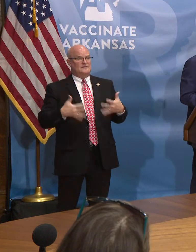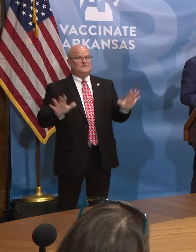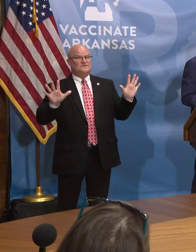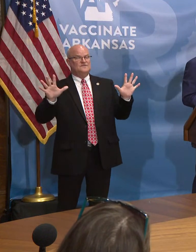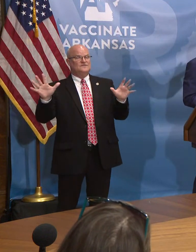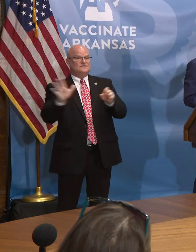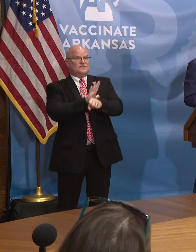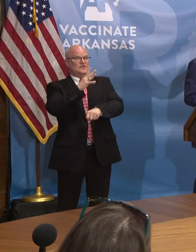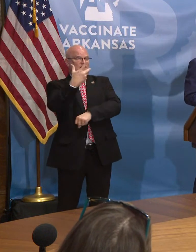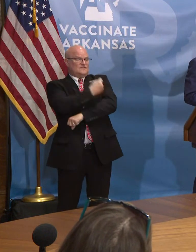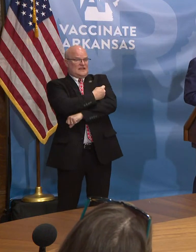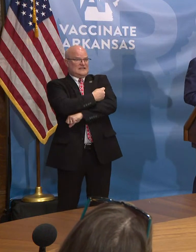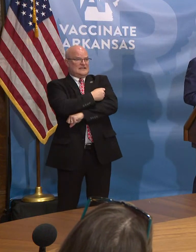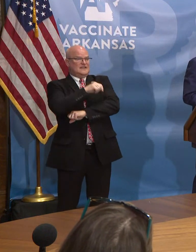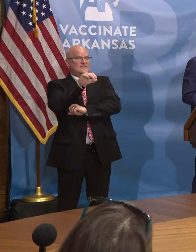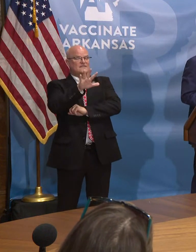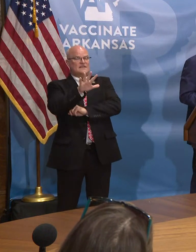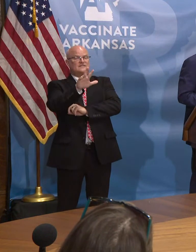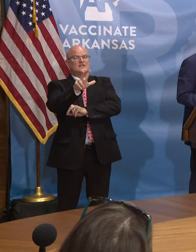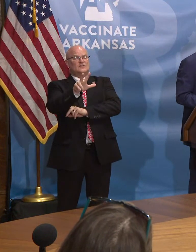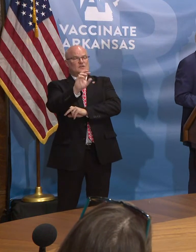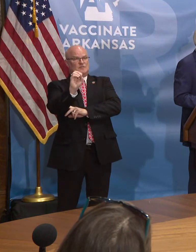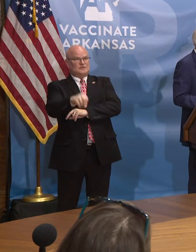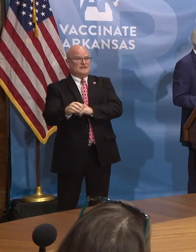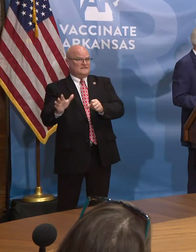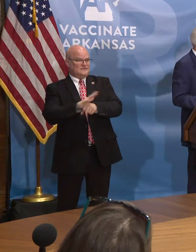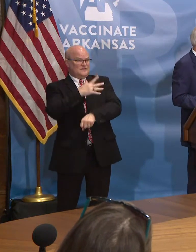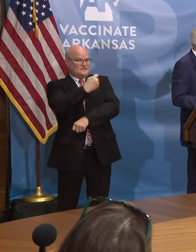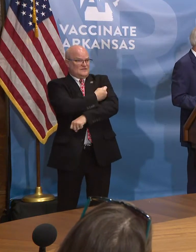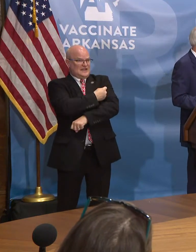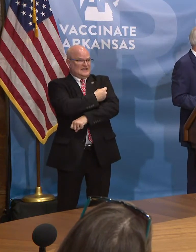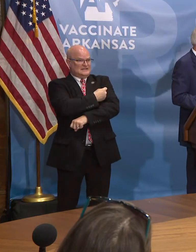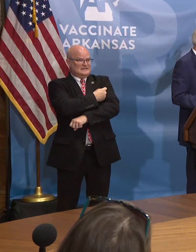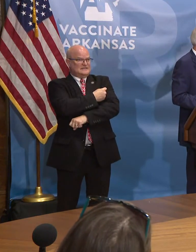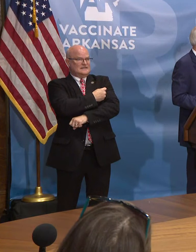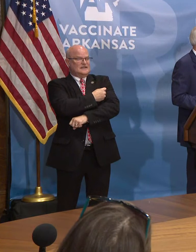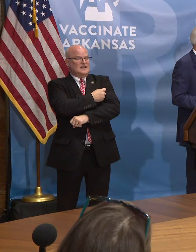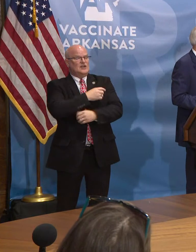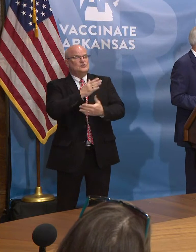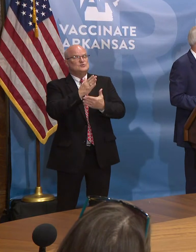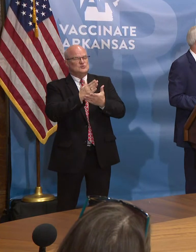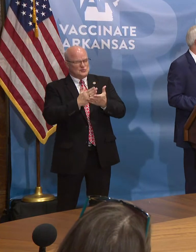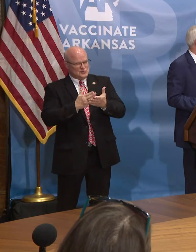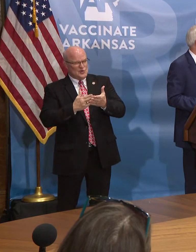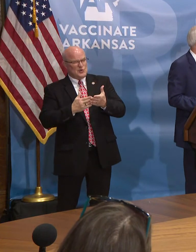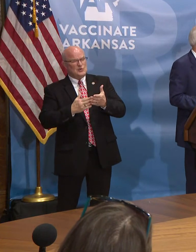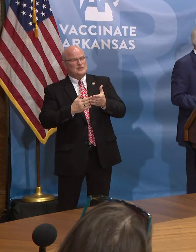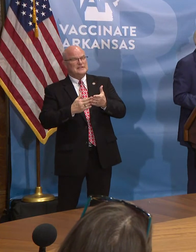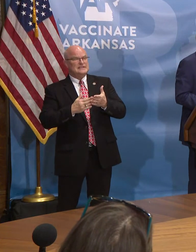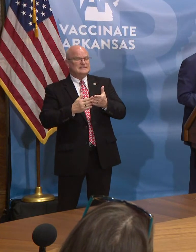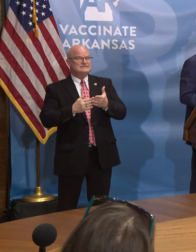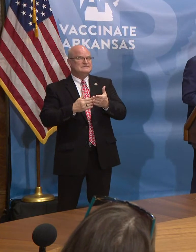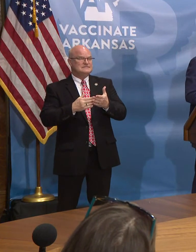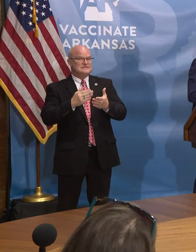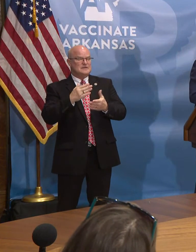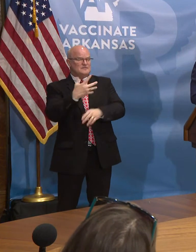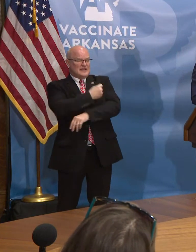Fully vaccinated, 53%. If you add fully and partially, you're looking at